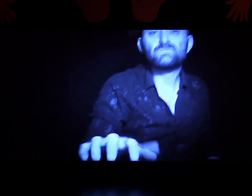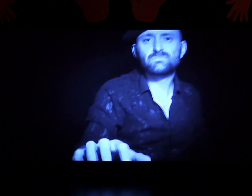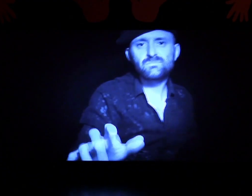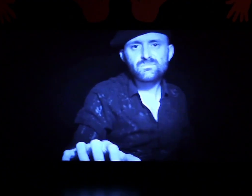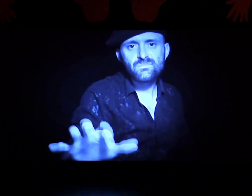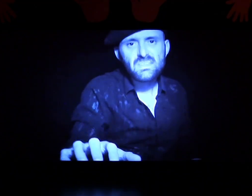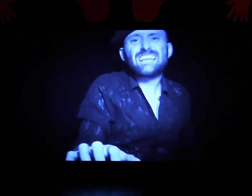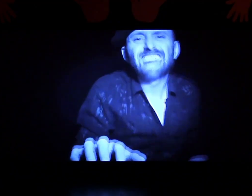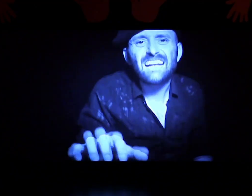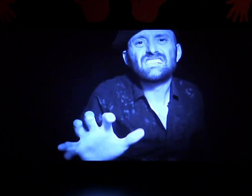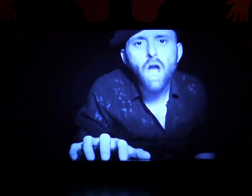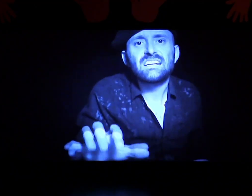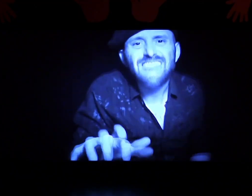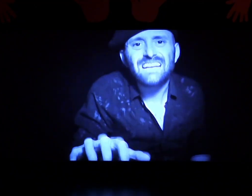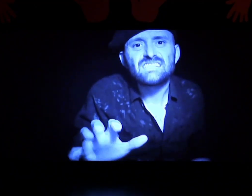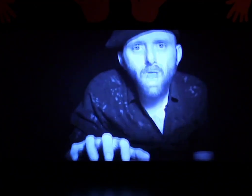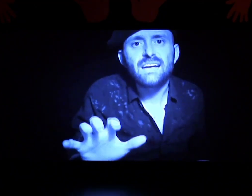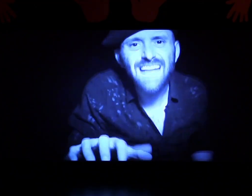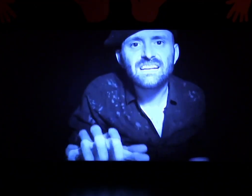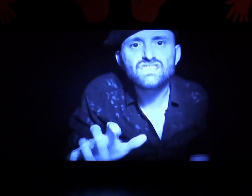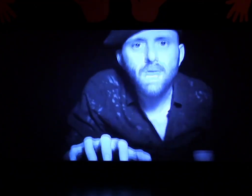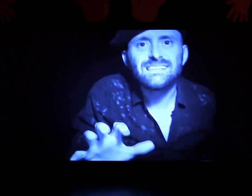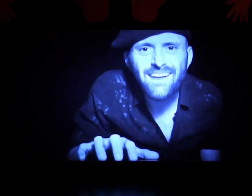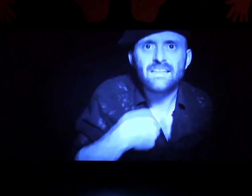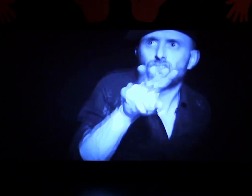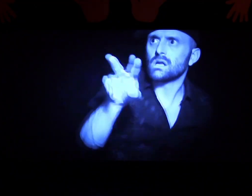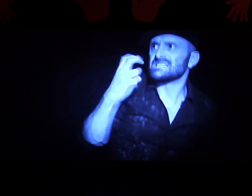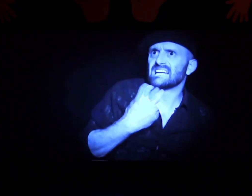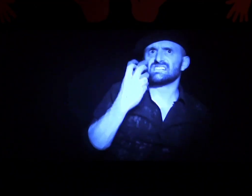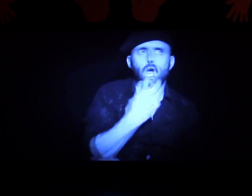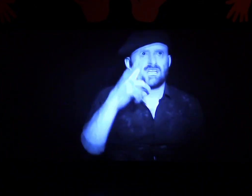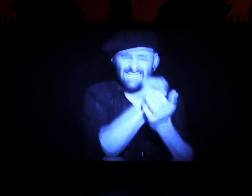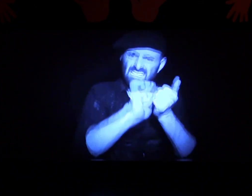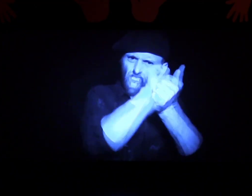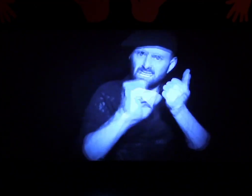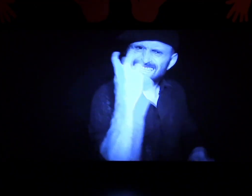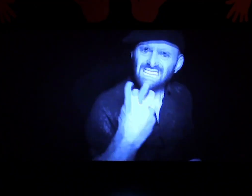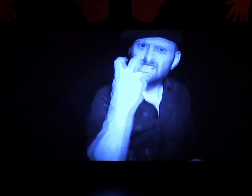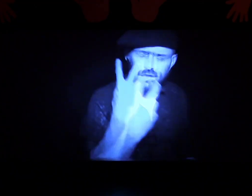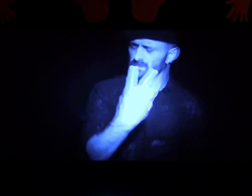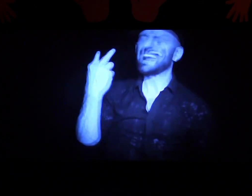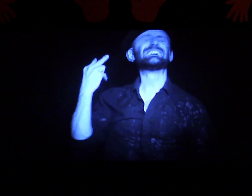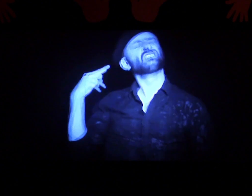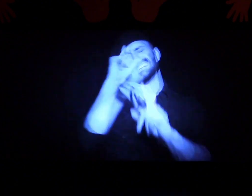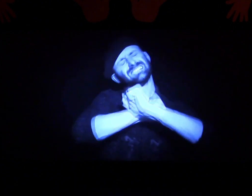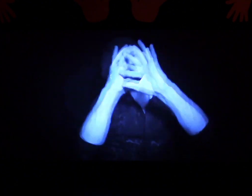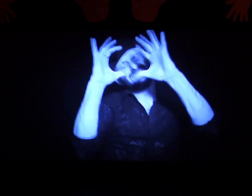Speech class. Tick, tock, tick, tock, tick, tock. Speaking, speaking, practice, practice. Tick,